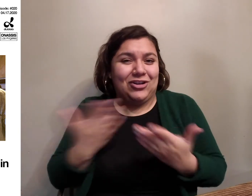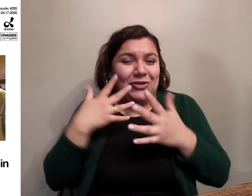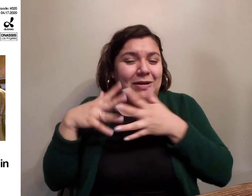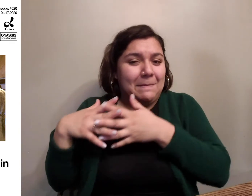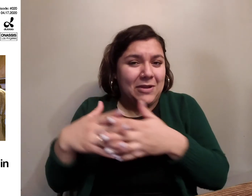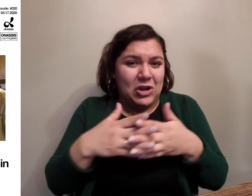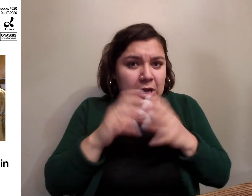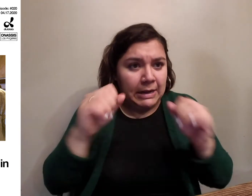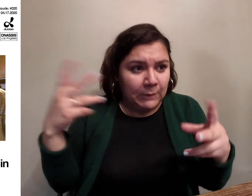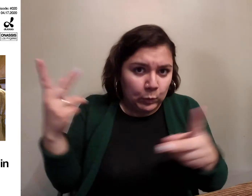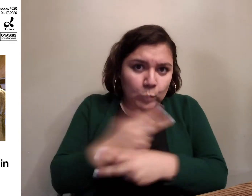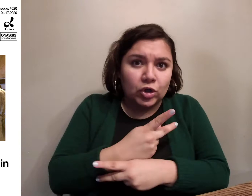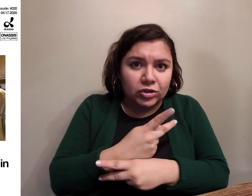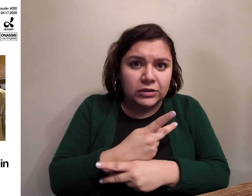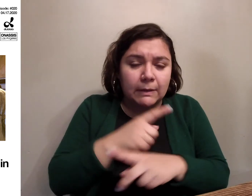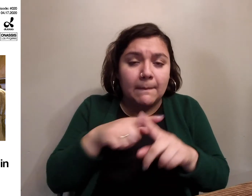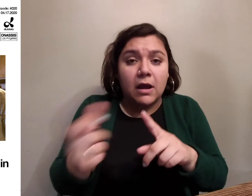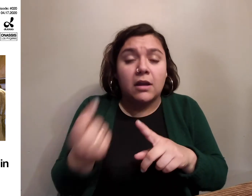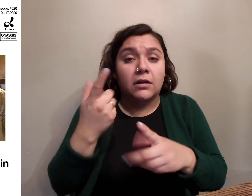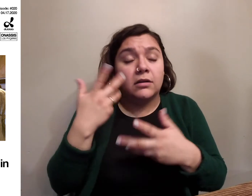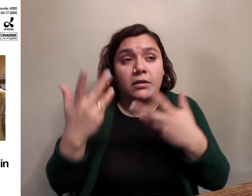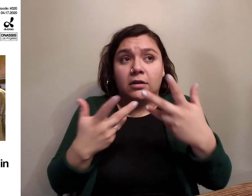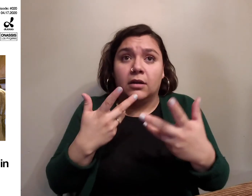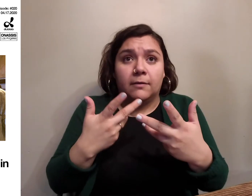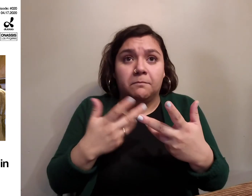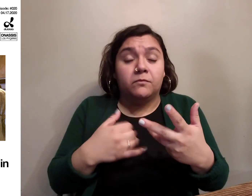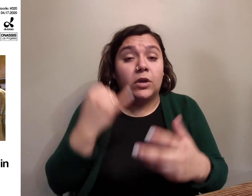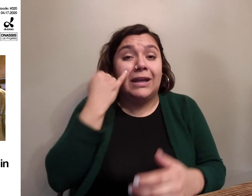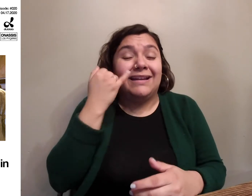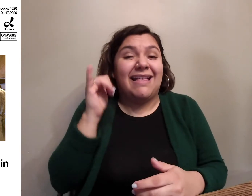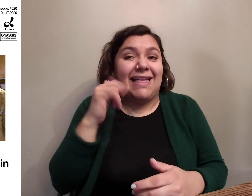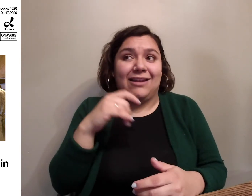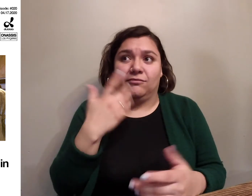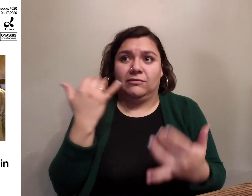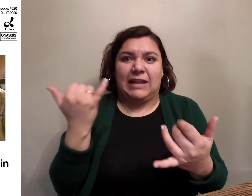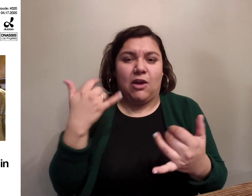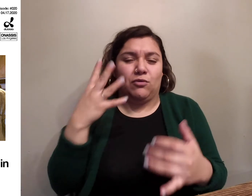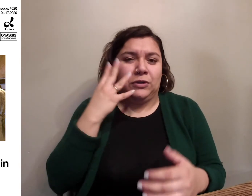testing. And as if we are in wartime, and we refuse to do that.